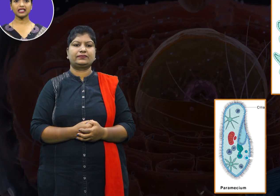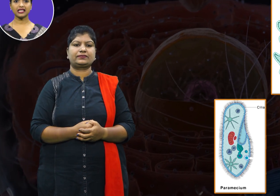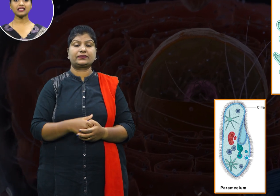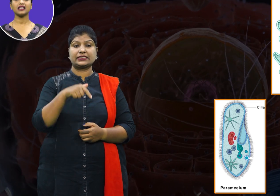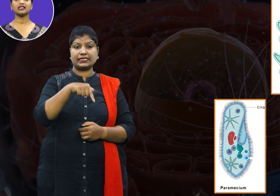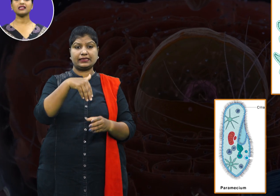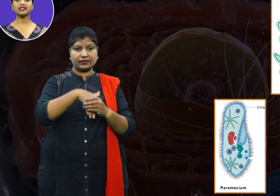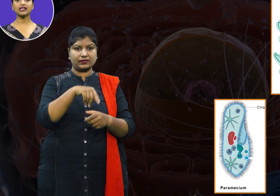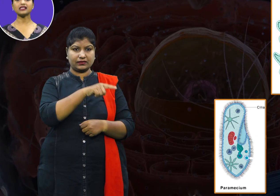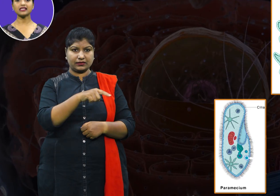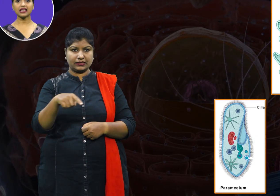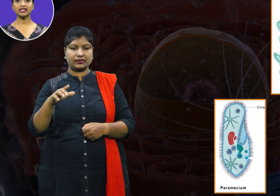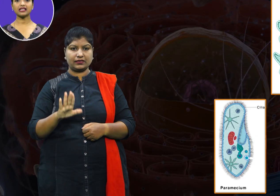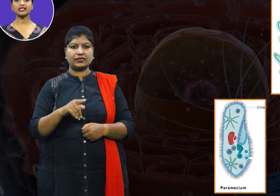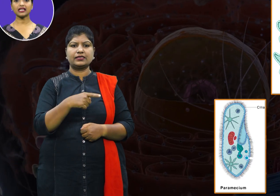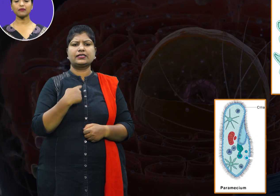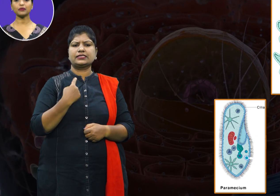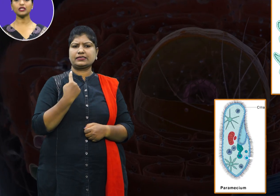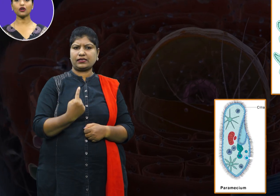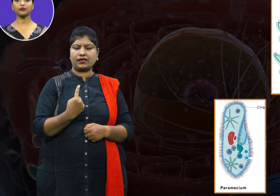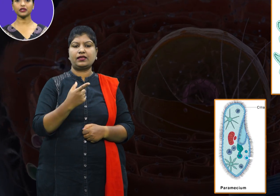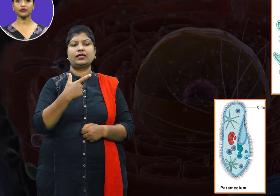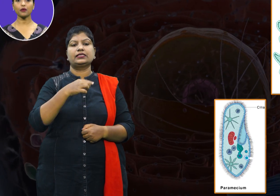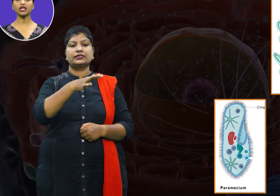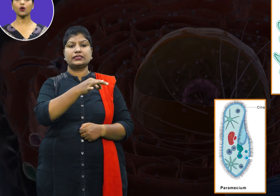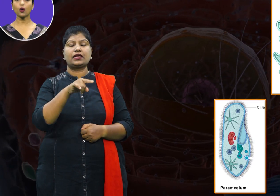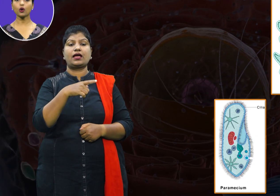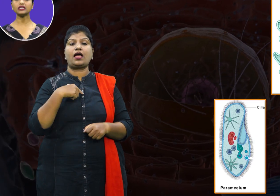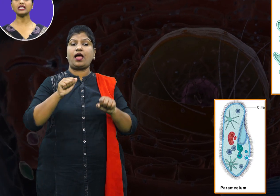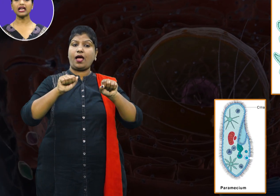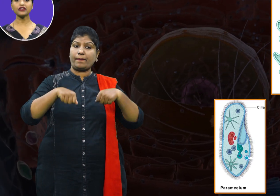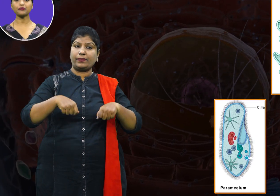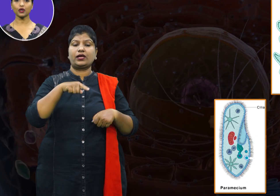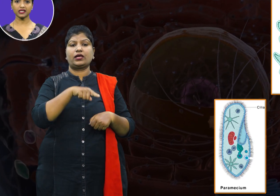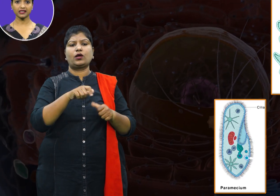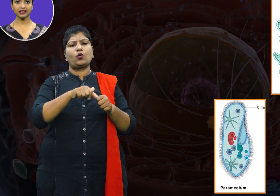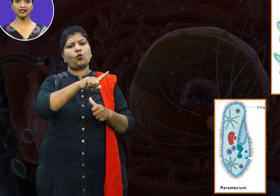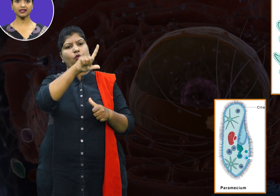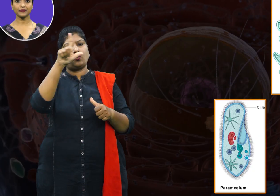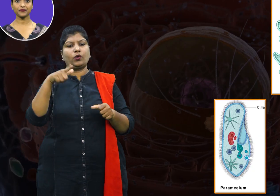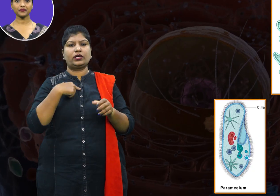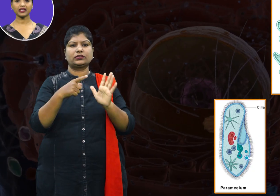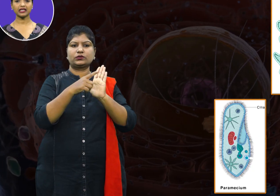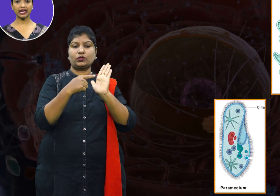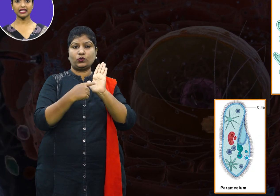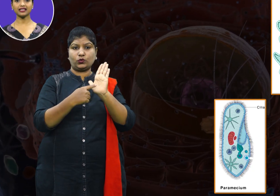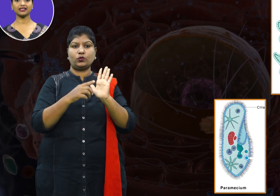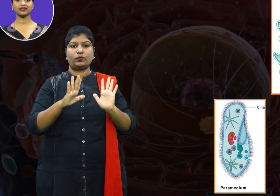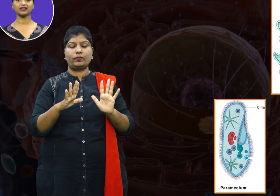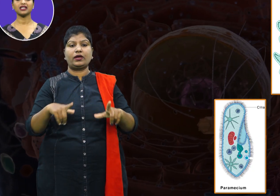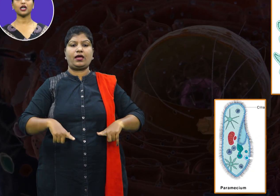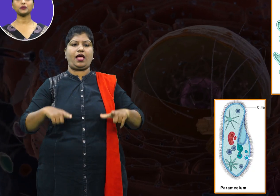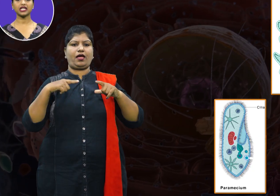In these, the single cell is capable of performing all the life processes